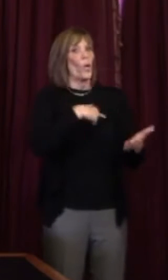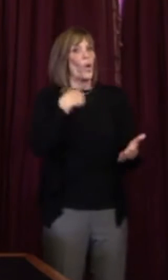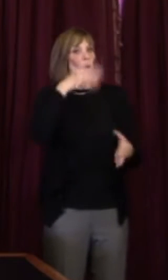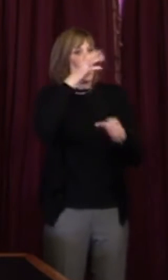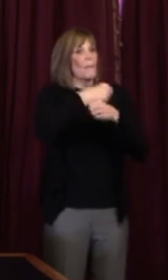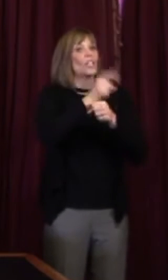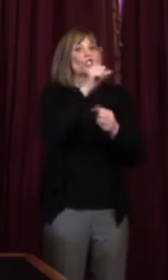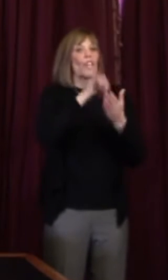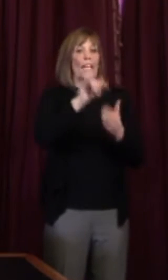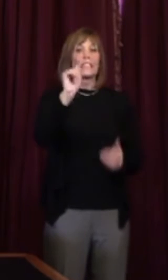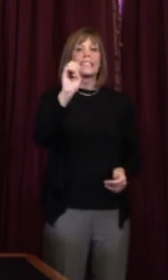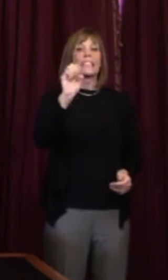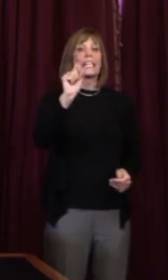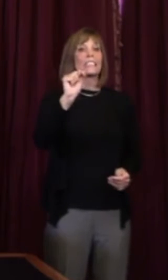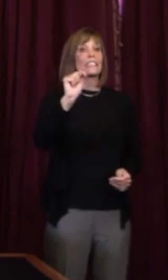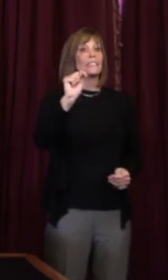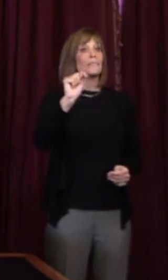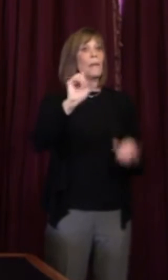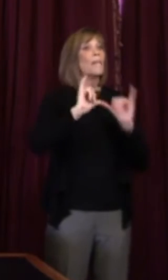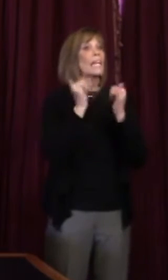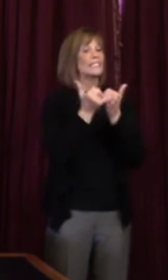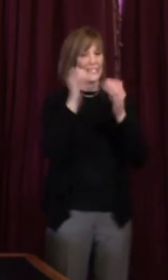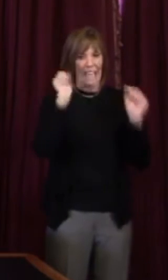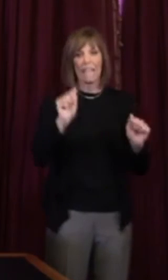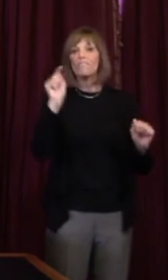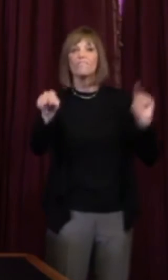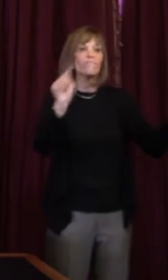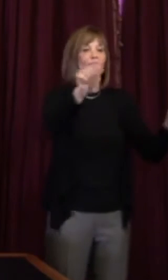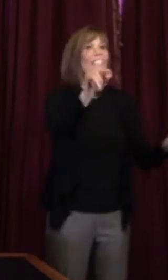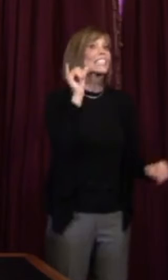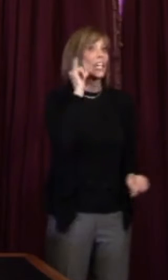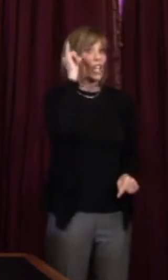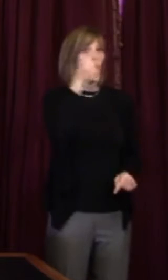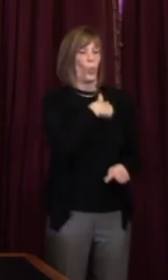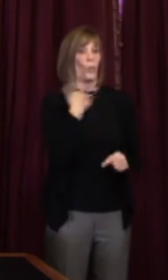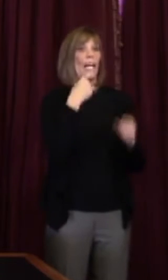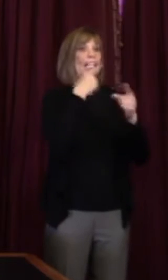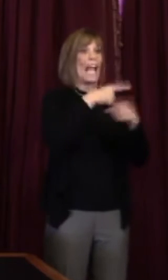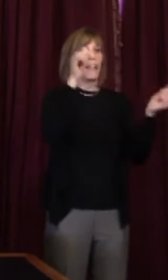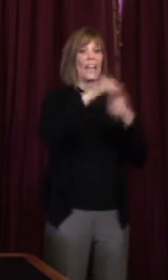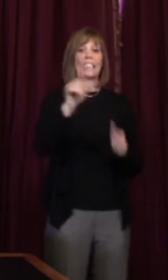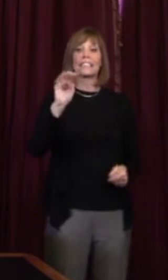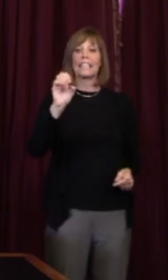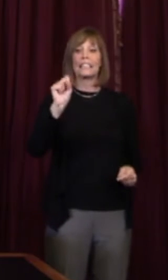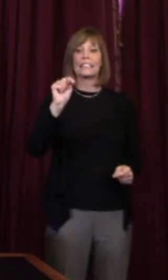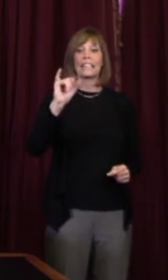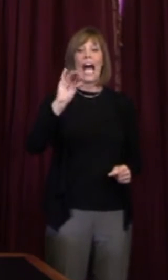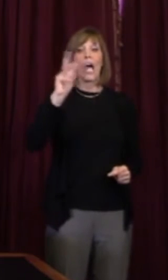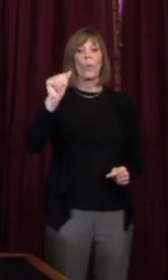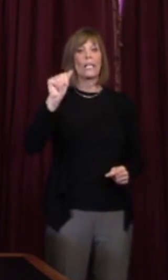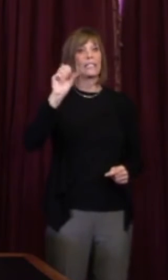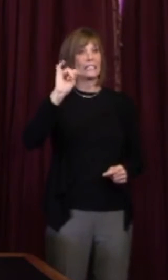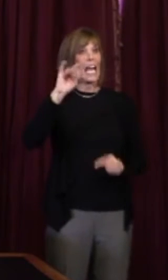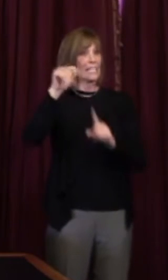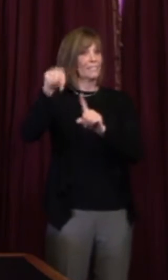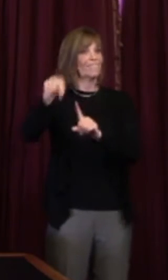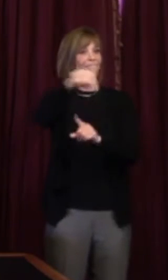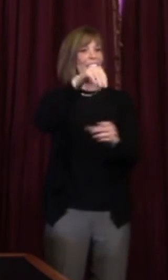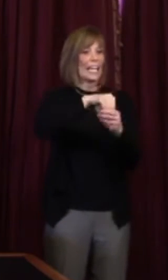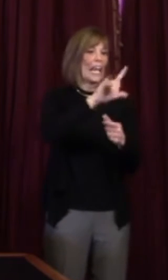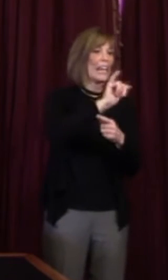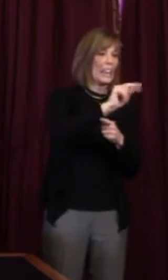making sure that testing continues to be accessible. Yesterday, we announced that Test Iowa sites in Linn and Blackhawk